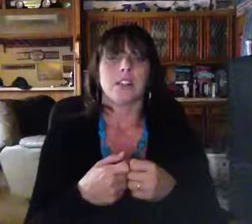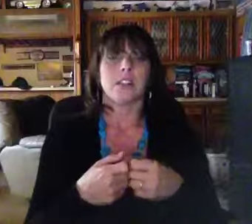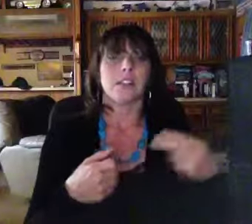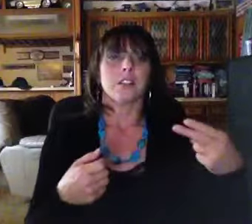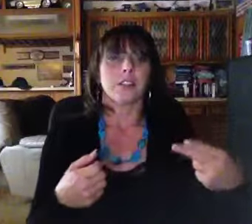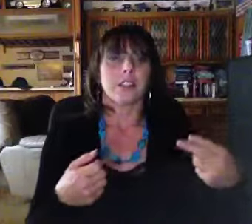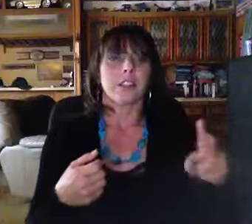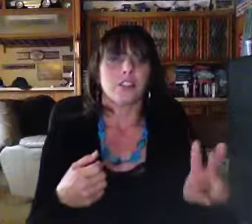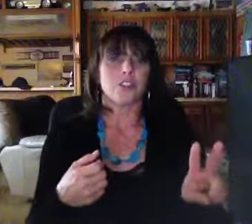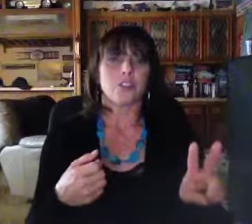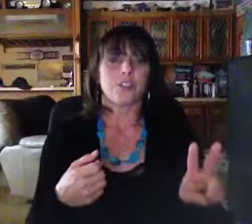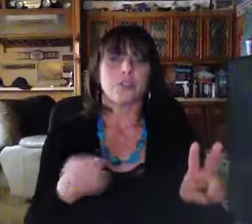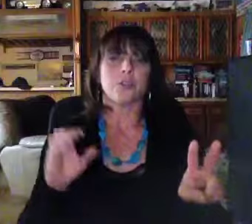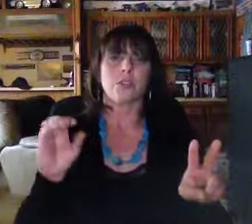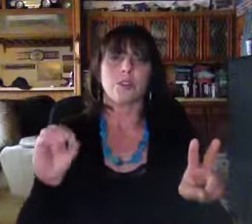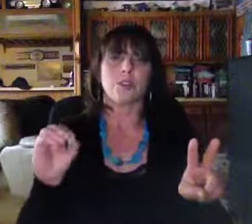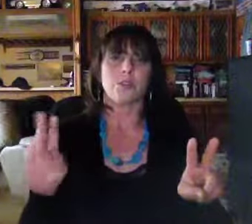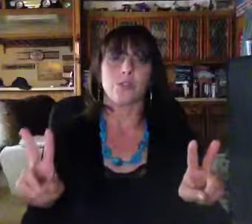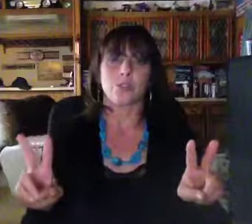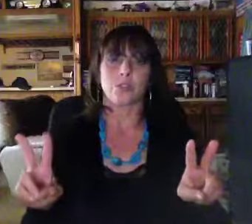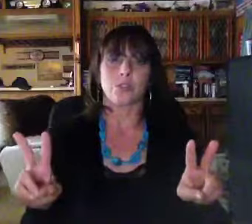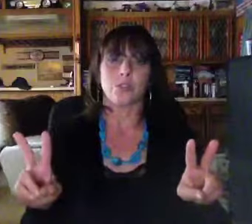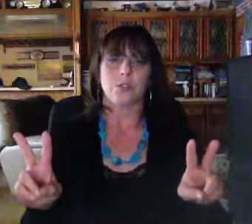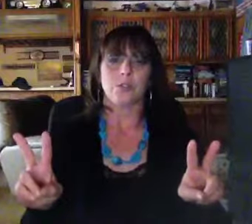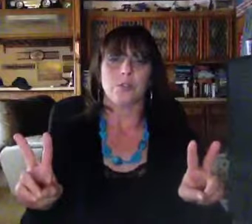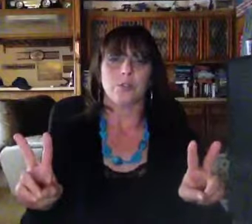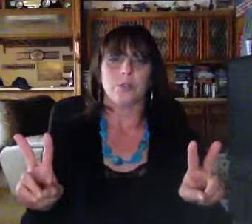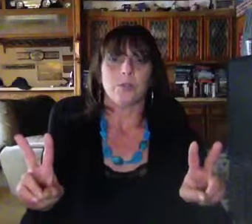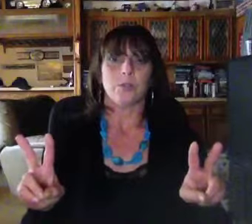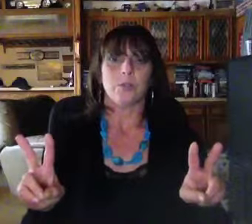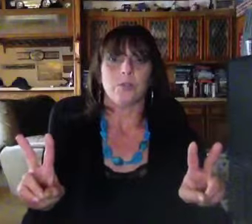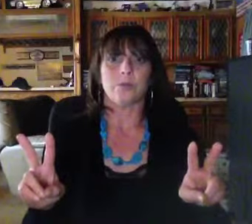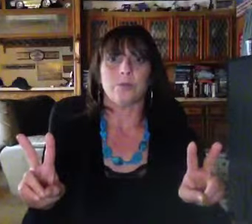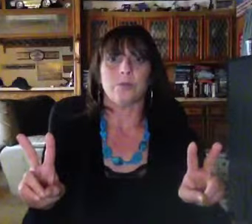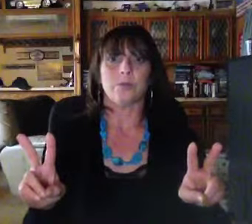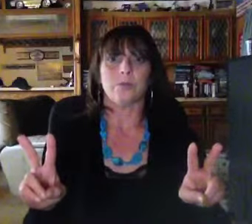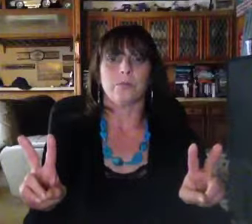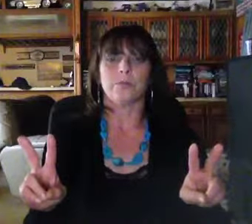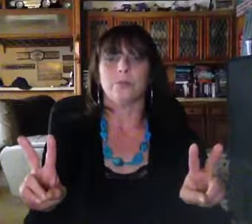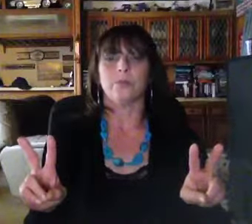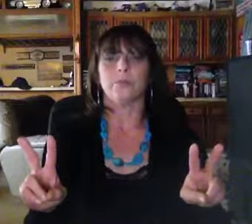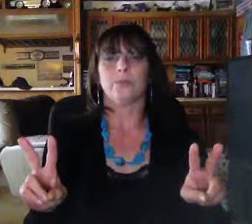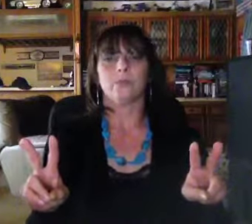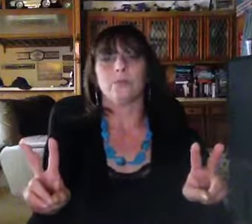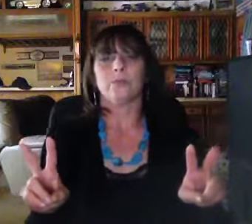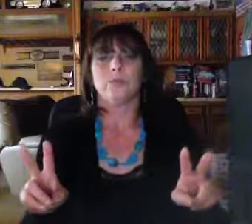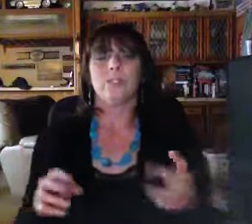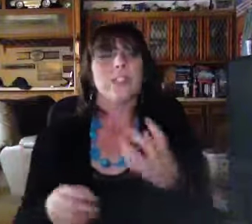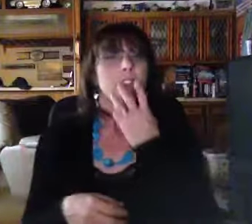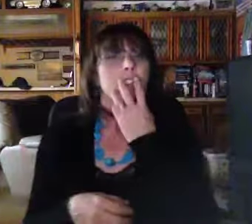gas. So here we have a larger molecule breaking down into smaller elemental molecules, hydrogen and finally